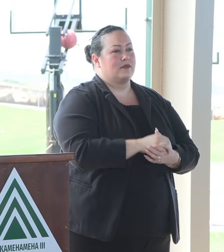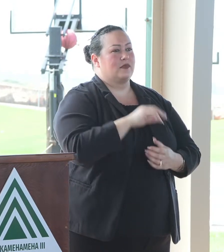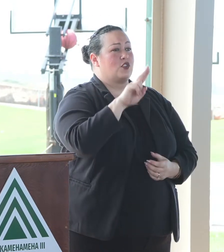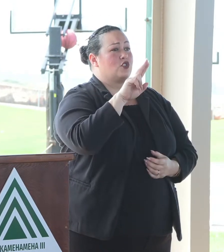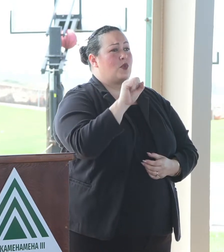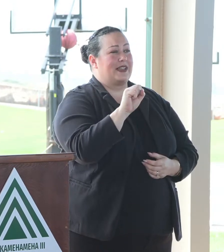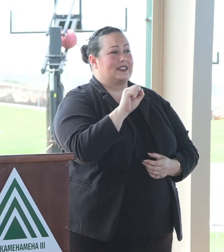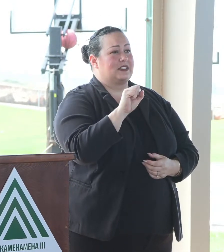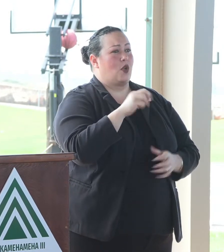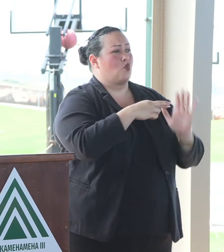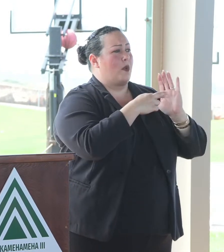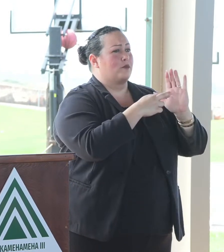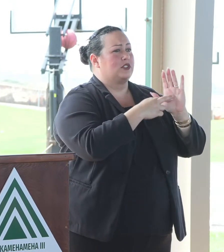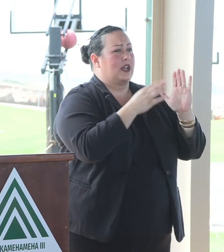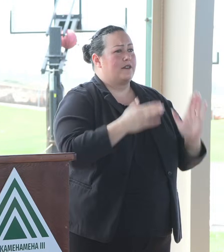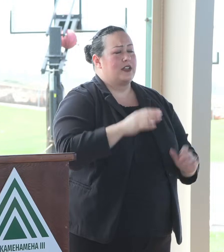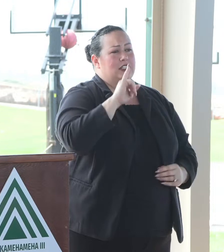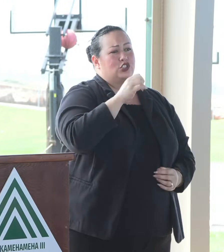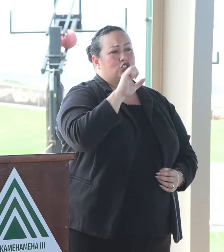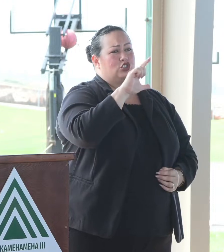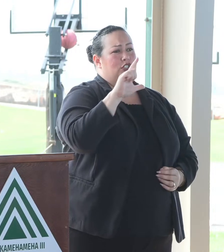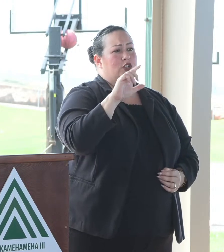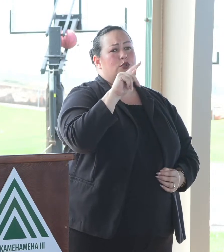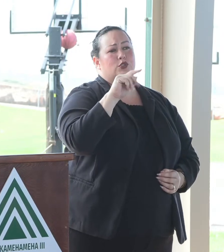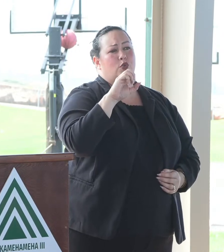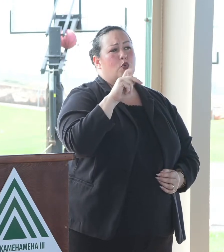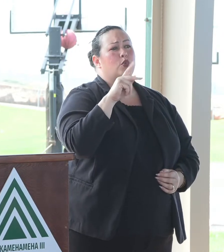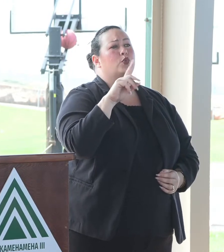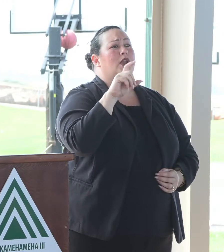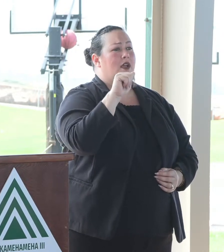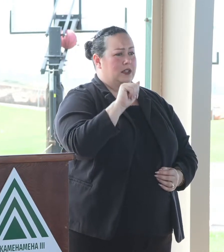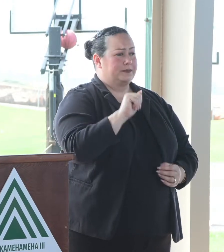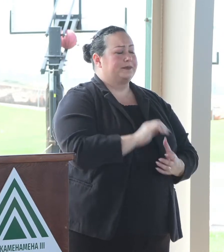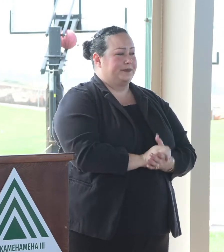United States Representative Jill Tokuda,